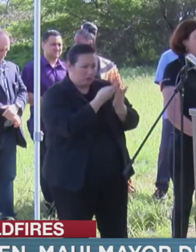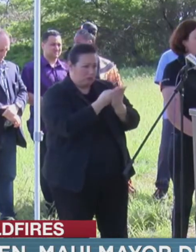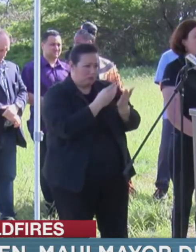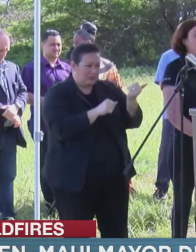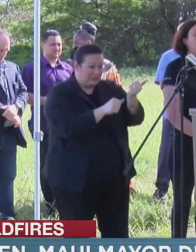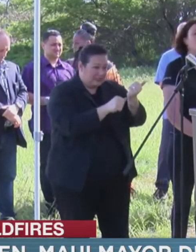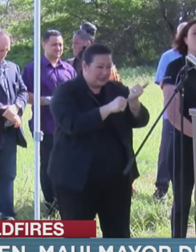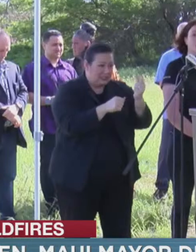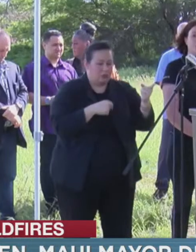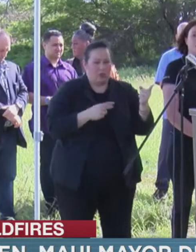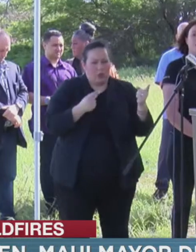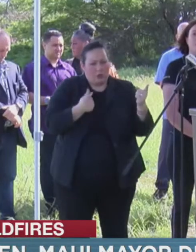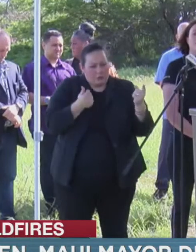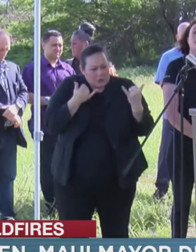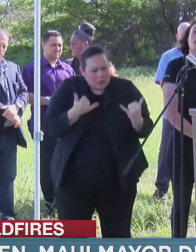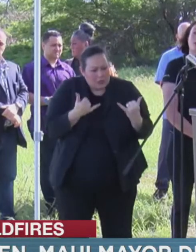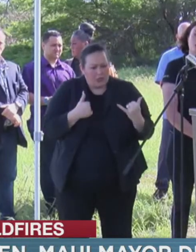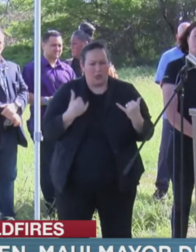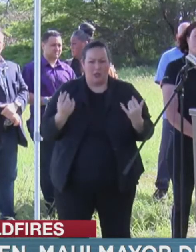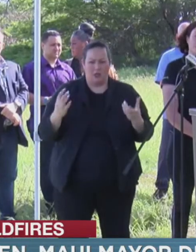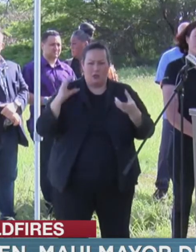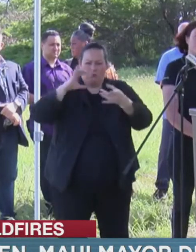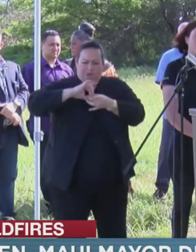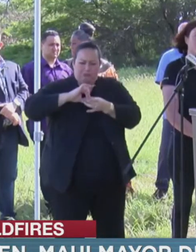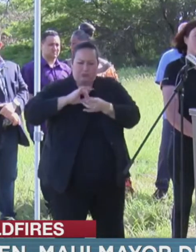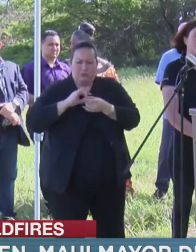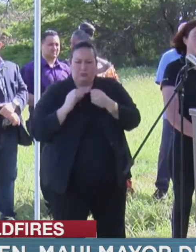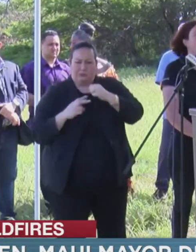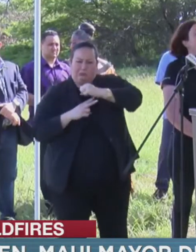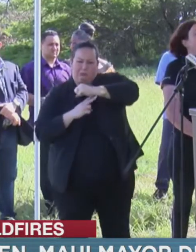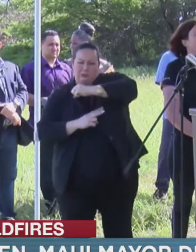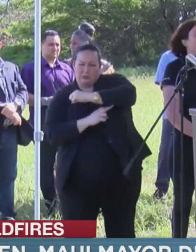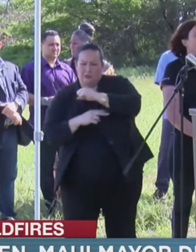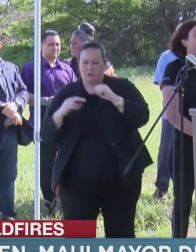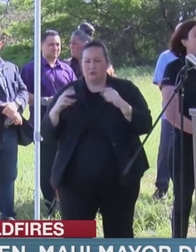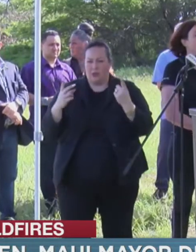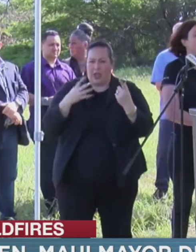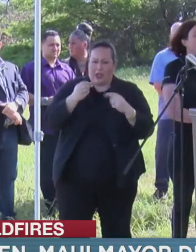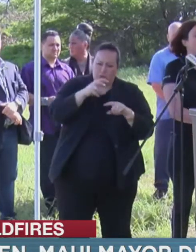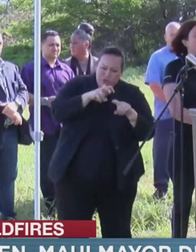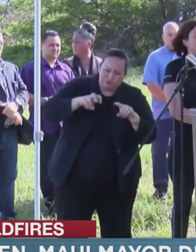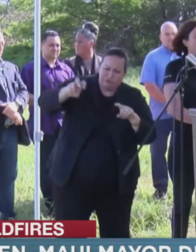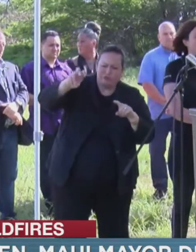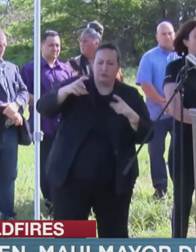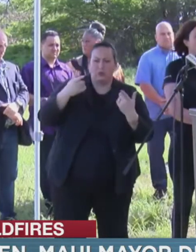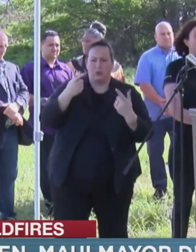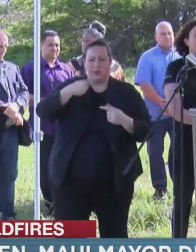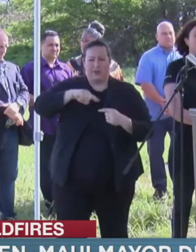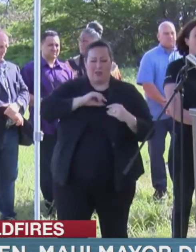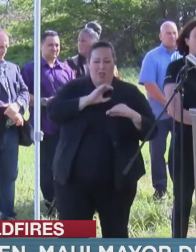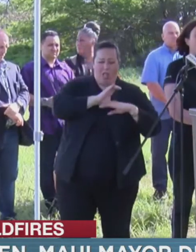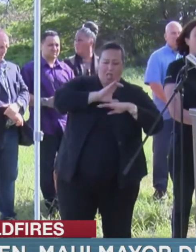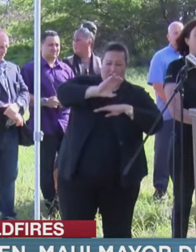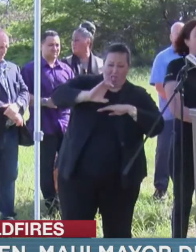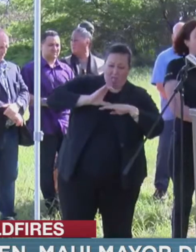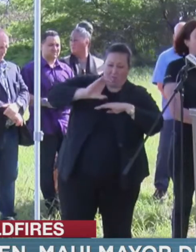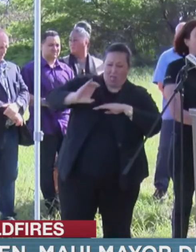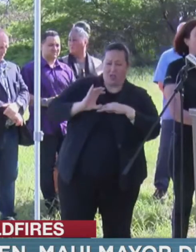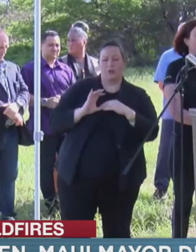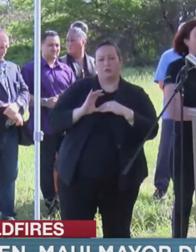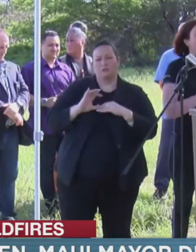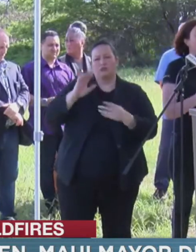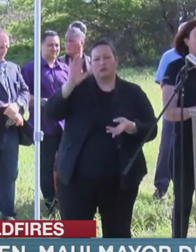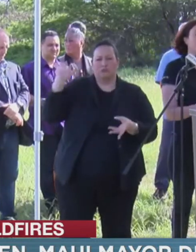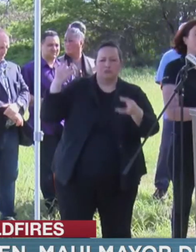of immediate assistance, bridge assistance, and shelter resident transition, we have given over $25 million to